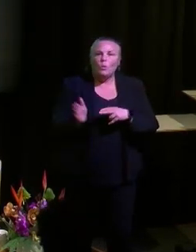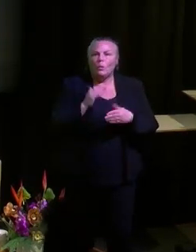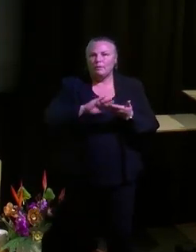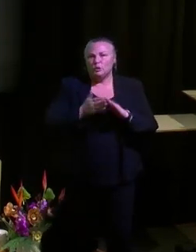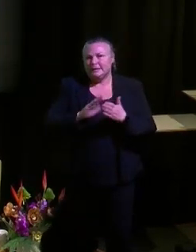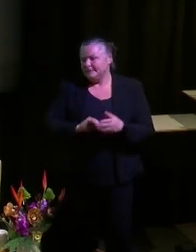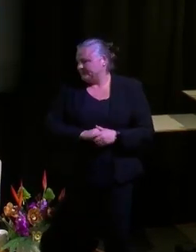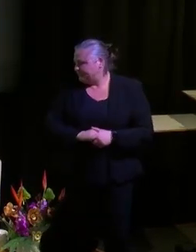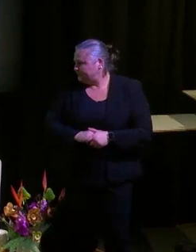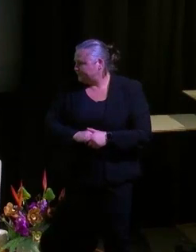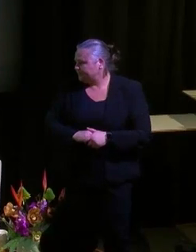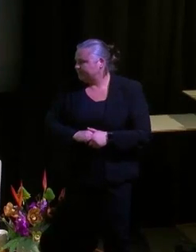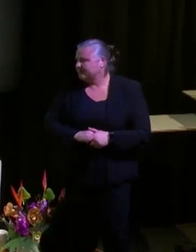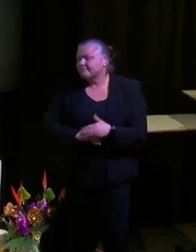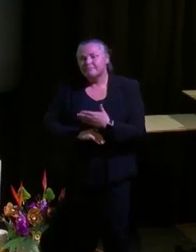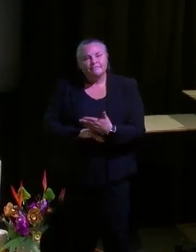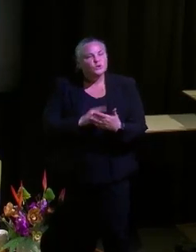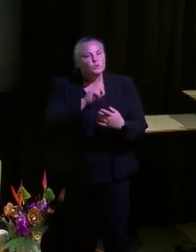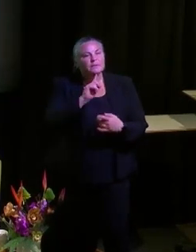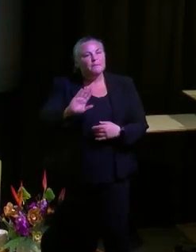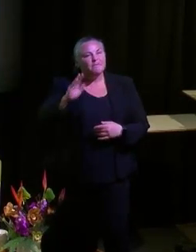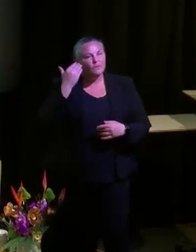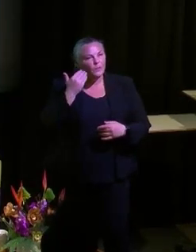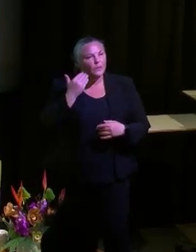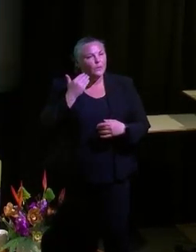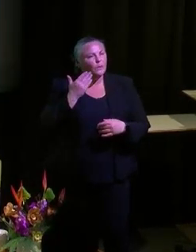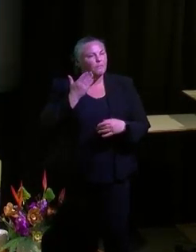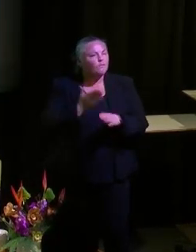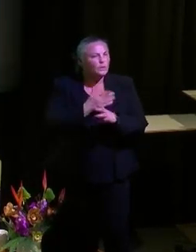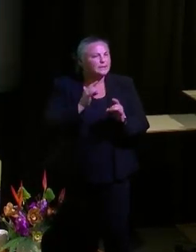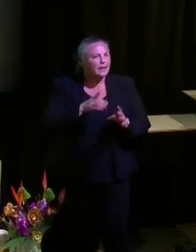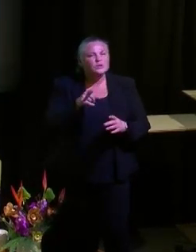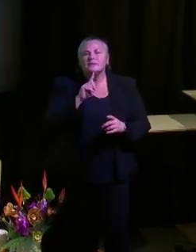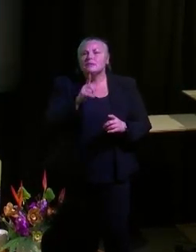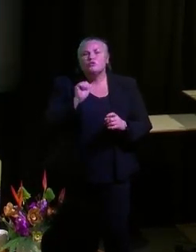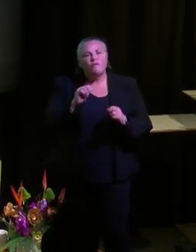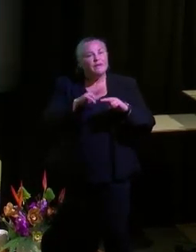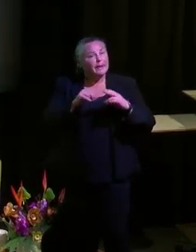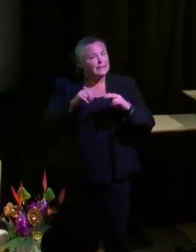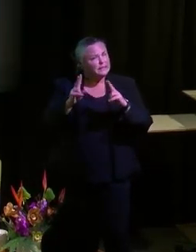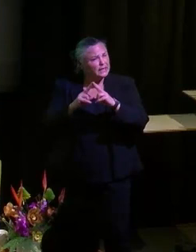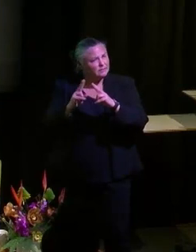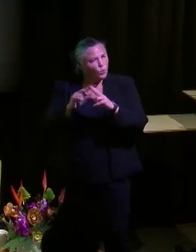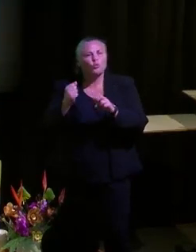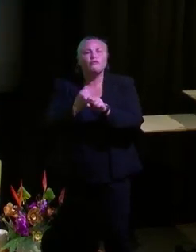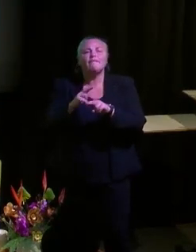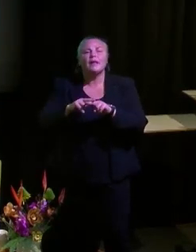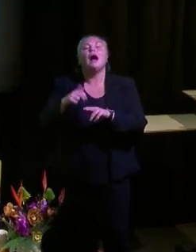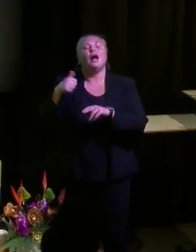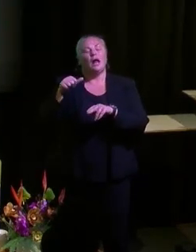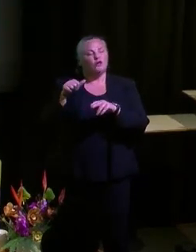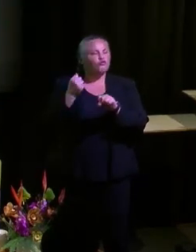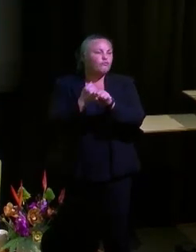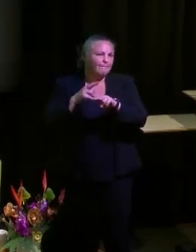Yeah. Mm. You were saying earlier before we started that your father was up in Townsville for a period, or was it your grandfather? Granddad, yeah.